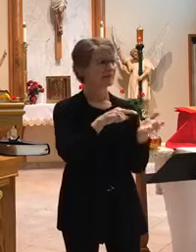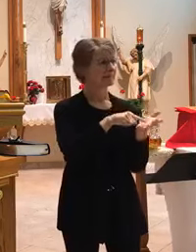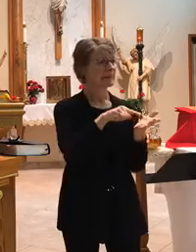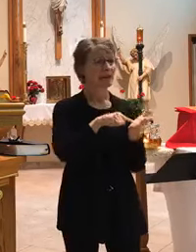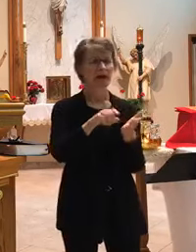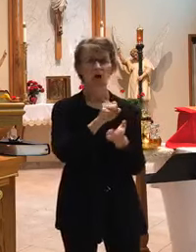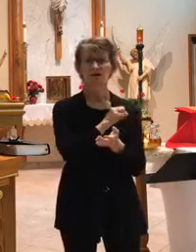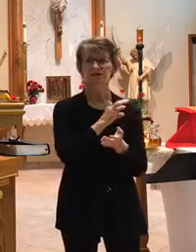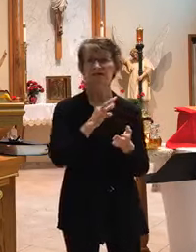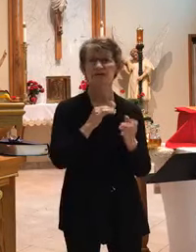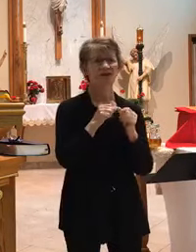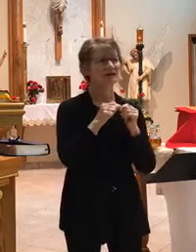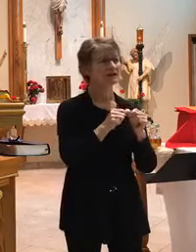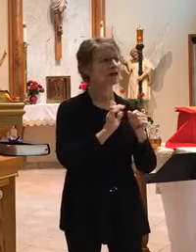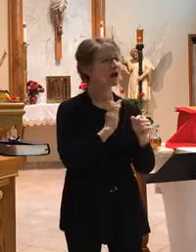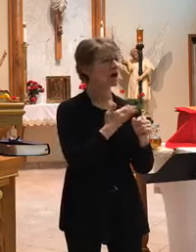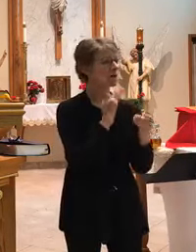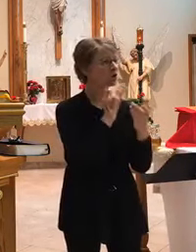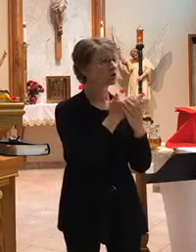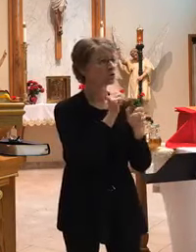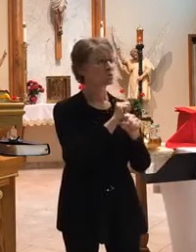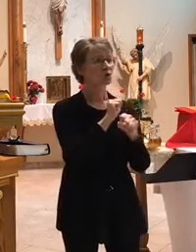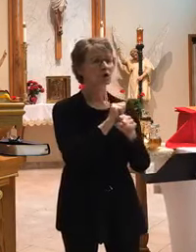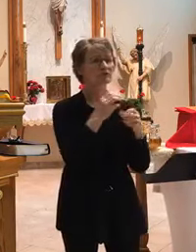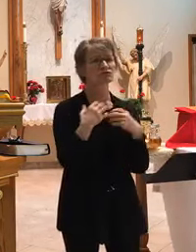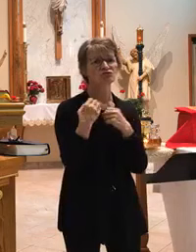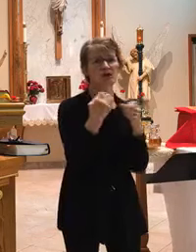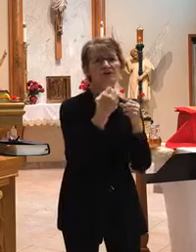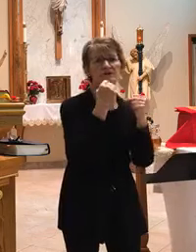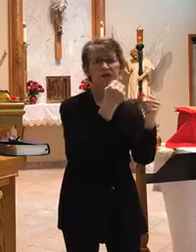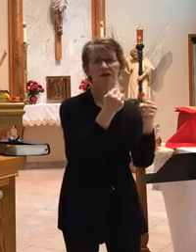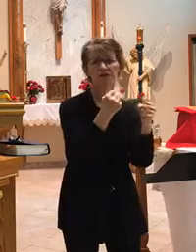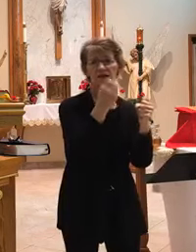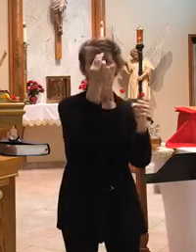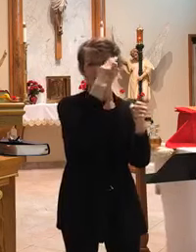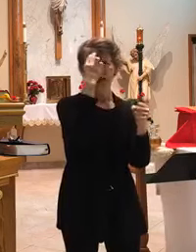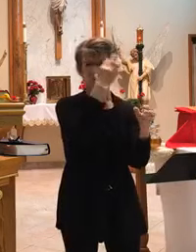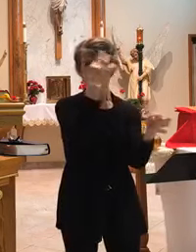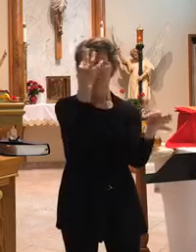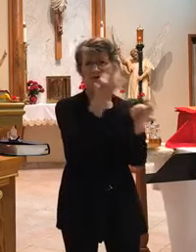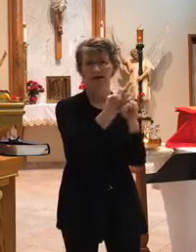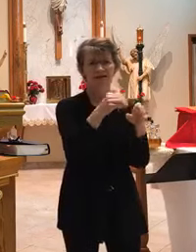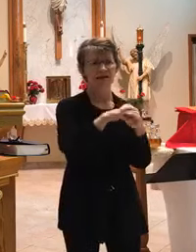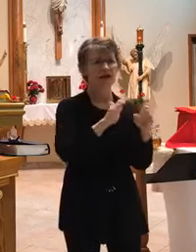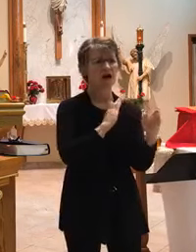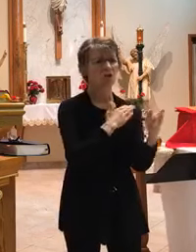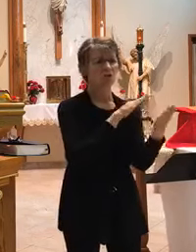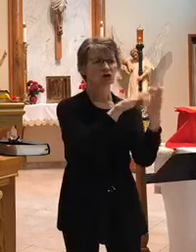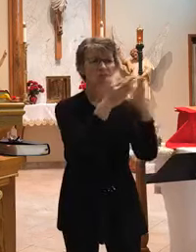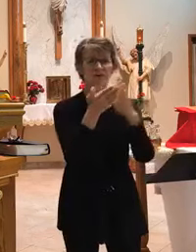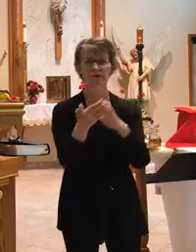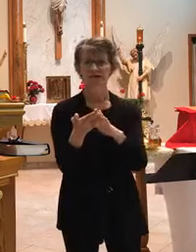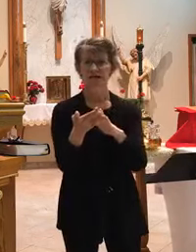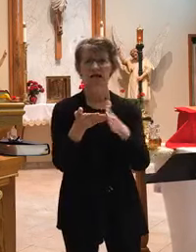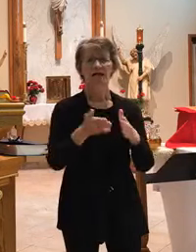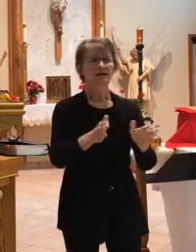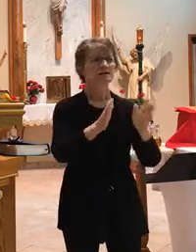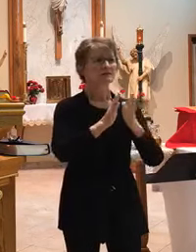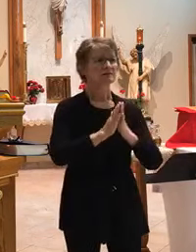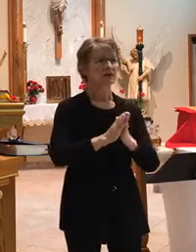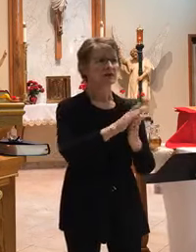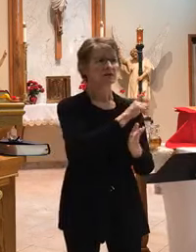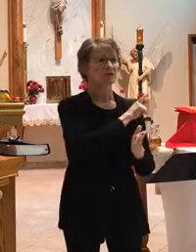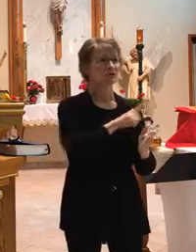staff and continue our good work of strengthening the Catholic faith in the community. Let us pray to the Lord. Lord, hear